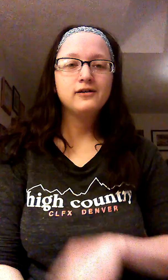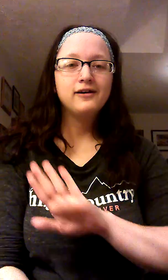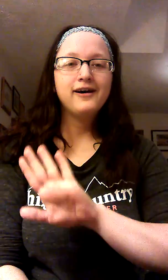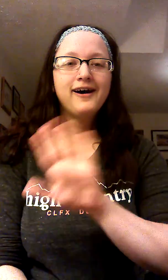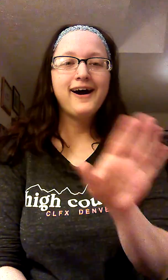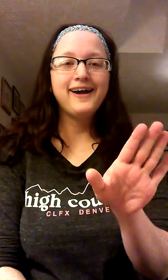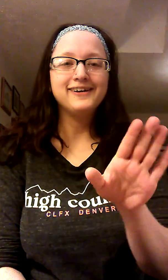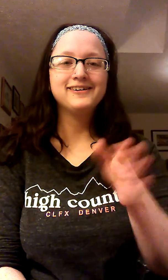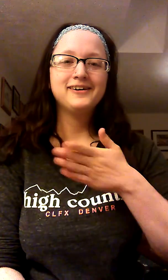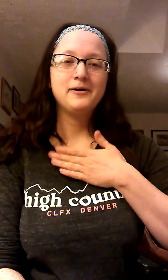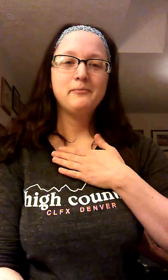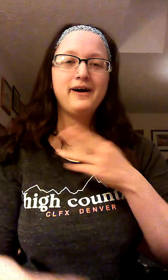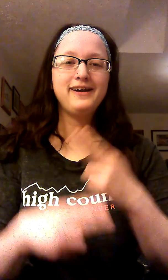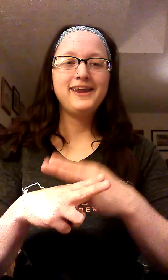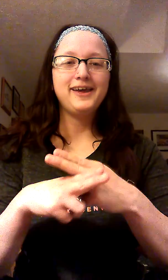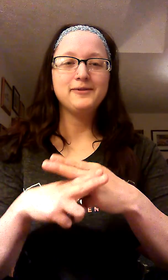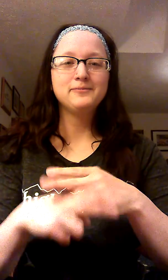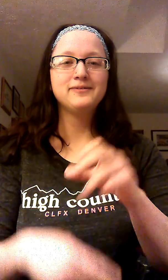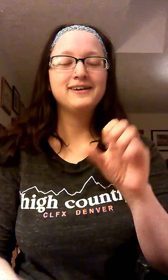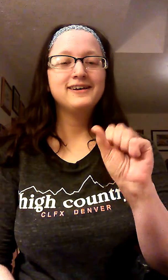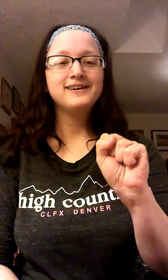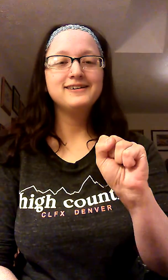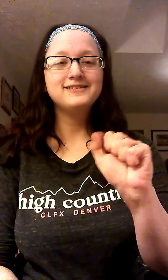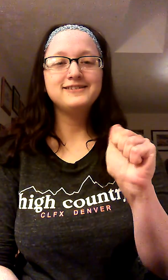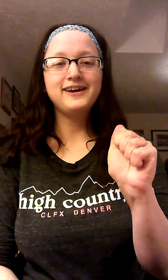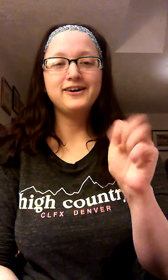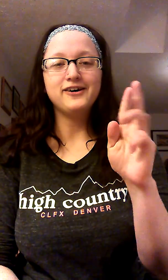Hi. My name is Sarah.